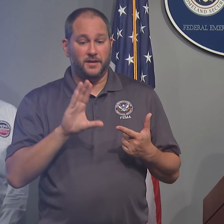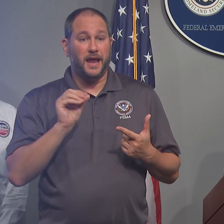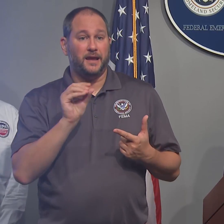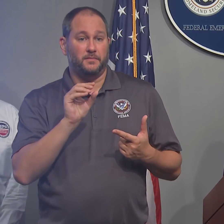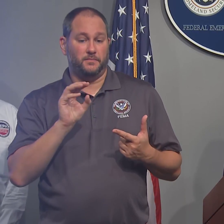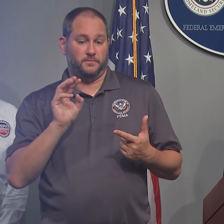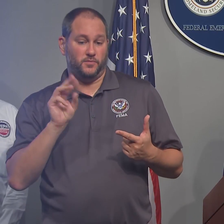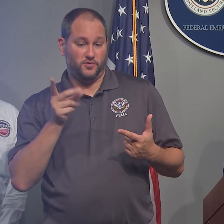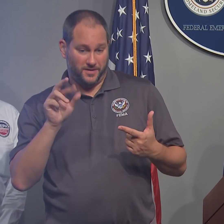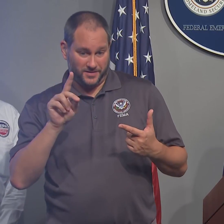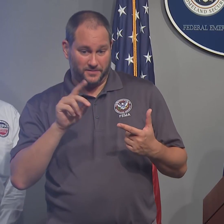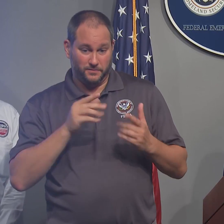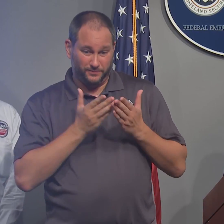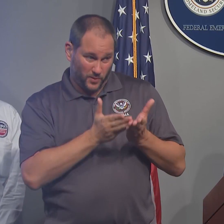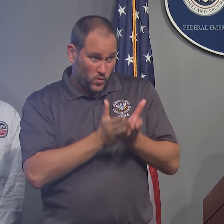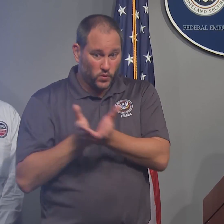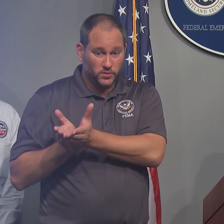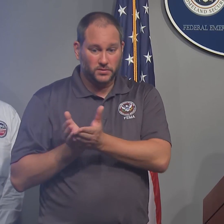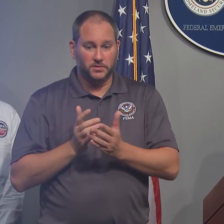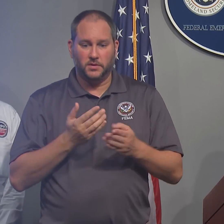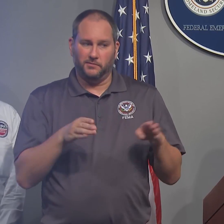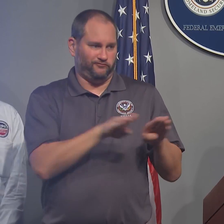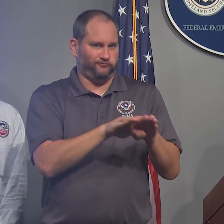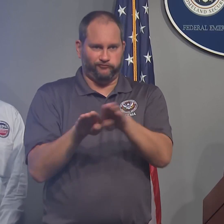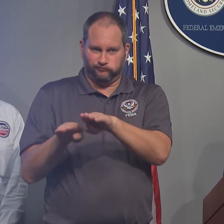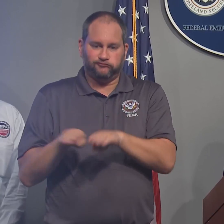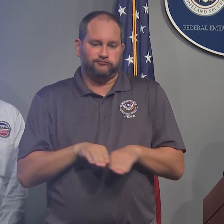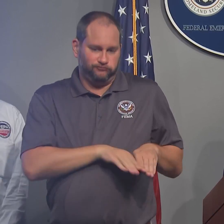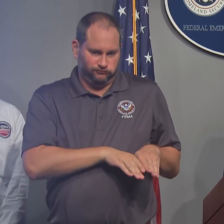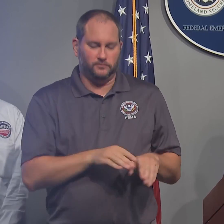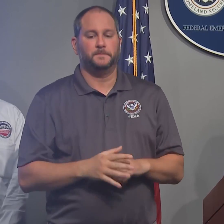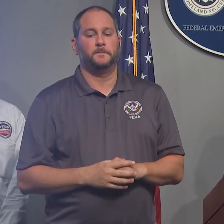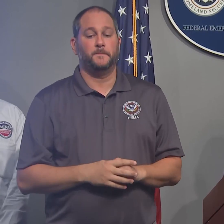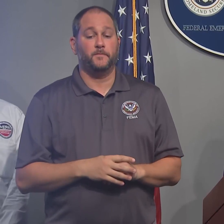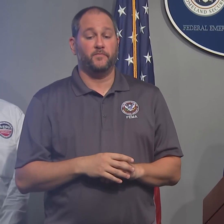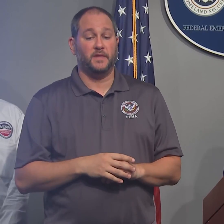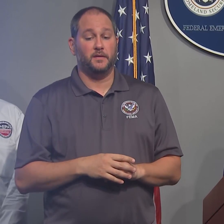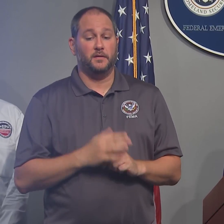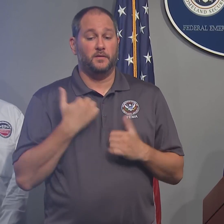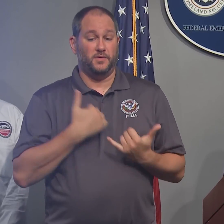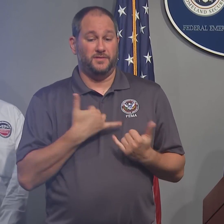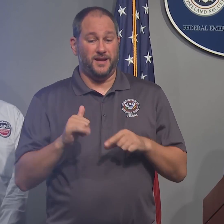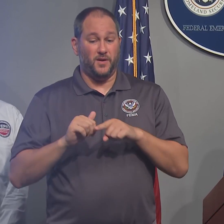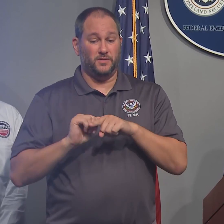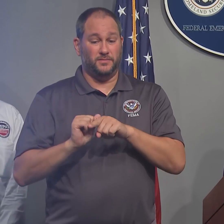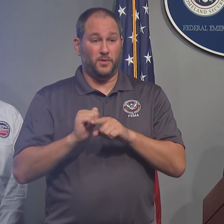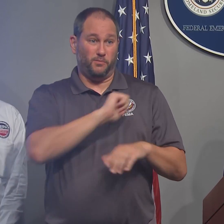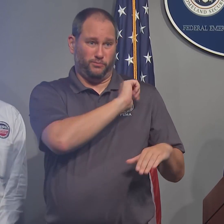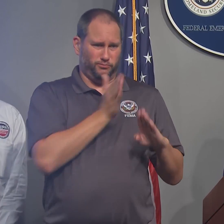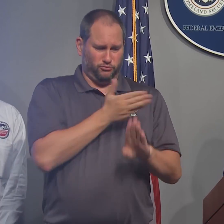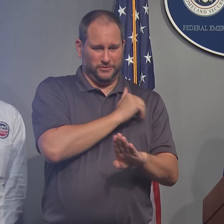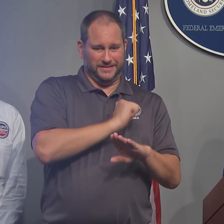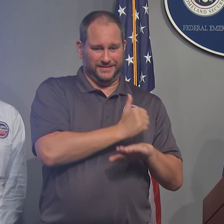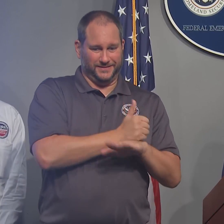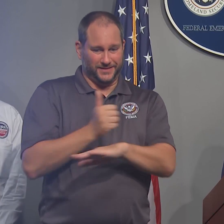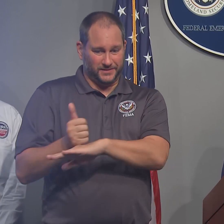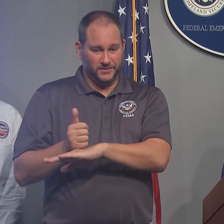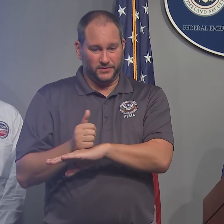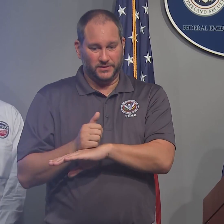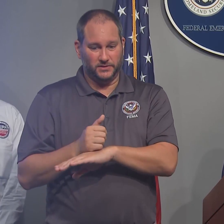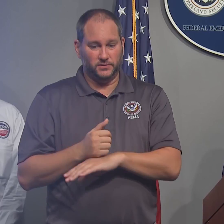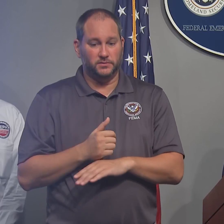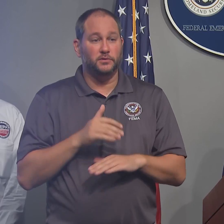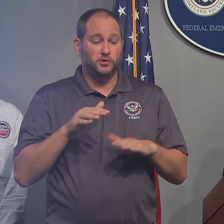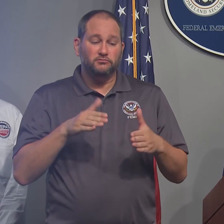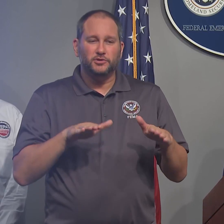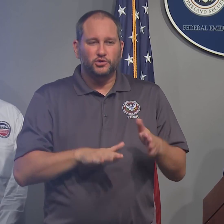closed. And in preparation also for the storm, we've pre-staged shallow water response boats, as well as bringing in additional search and rescue